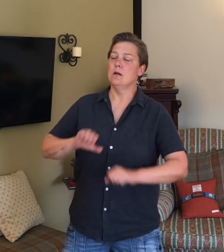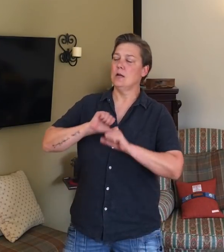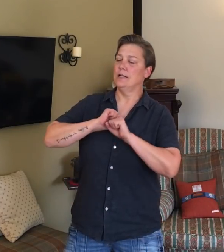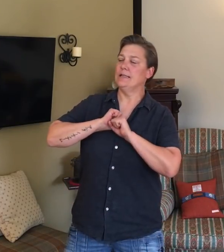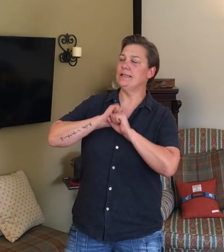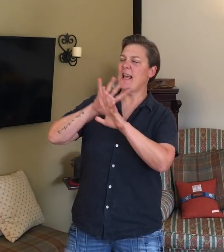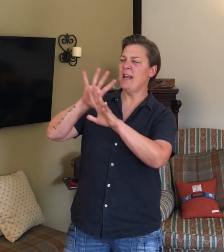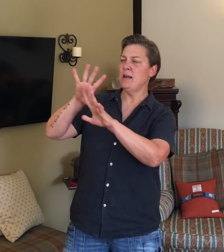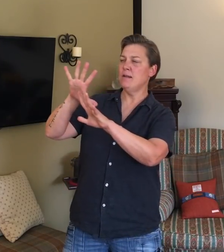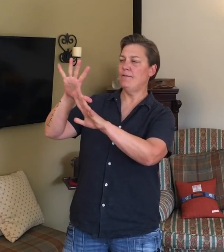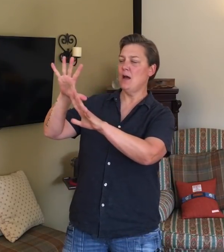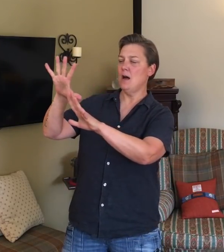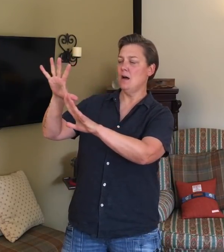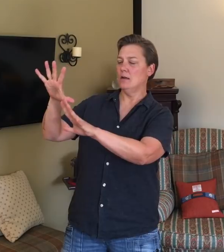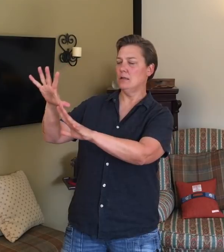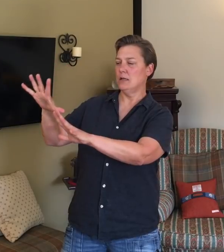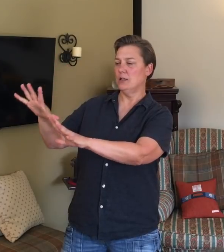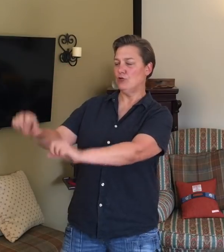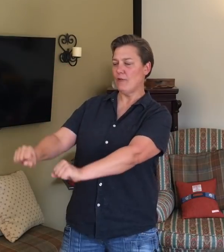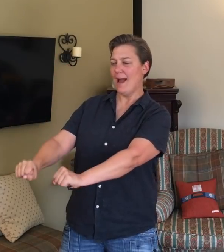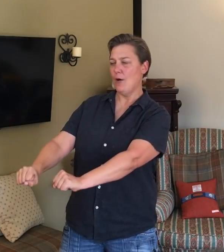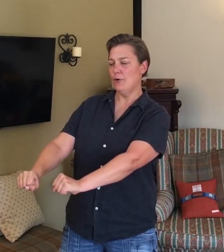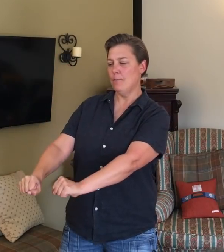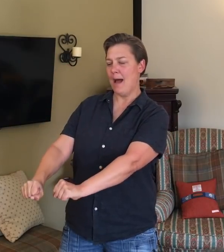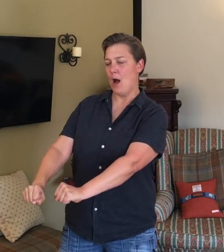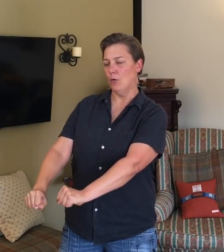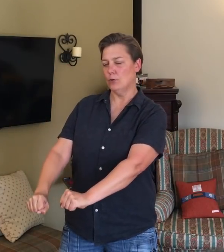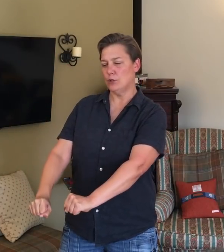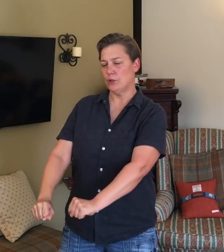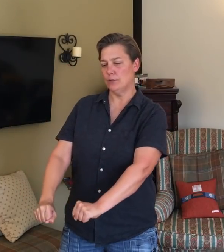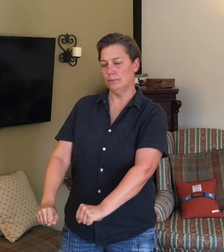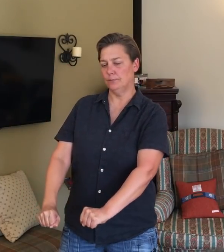gonna send a flood, gonna drown 'em out.